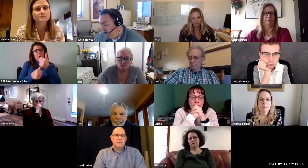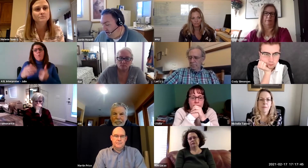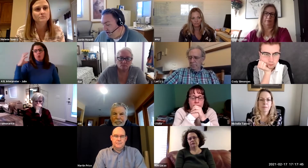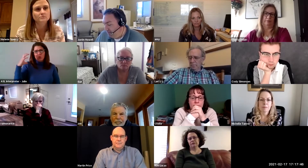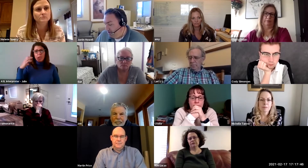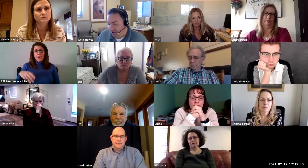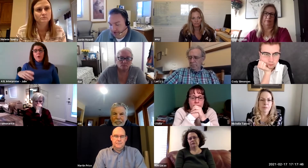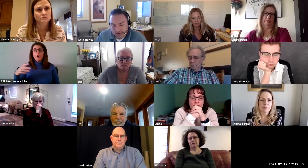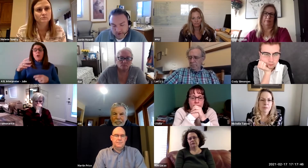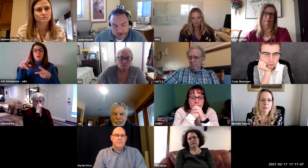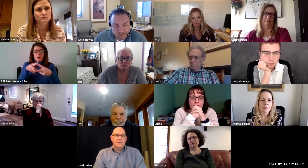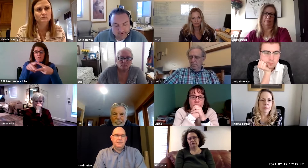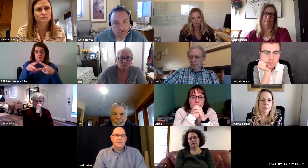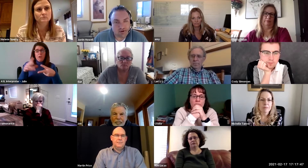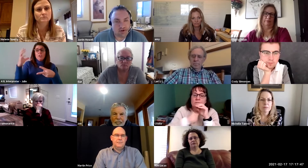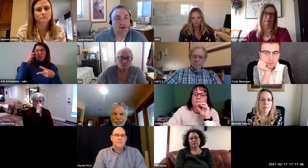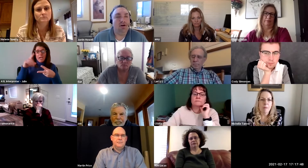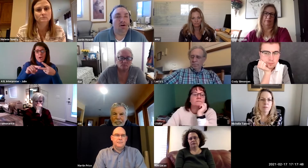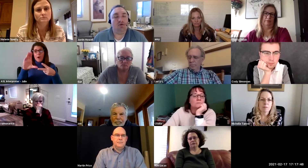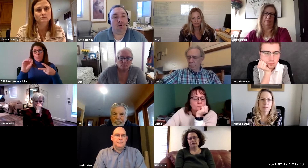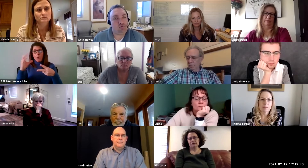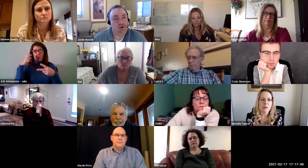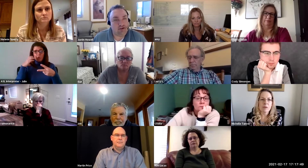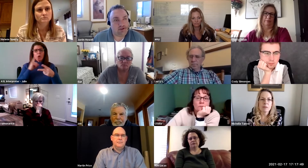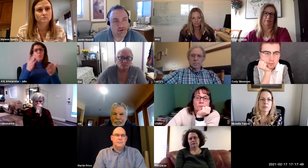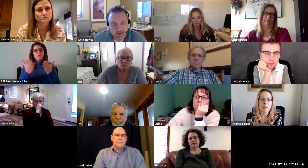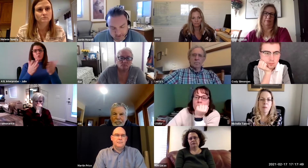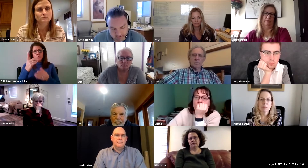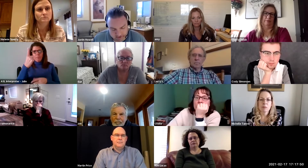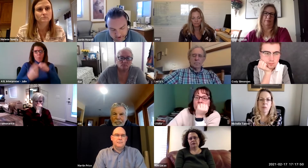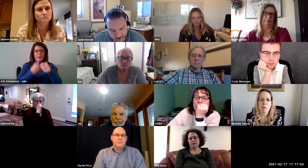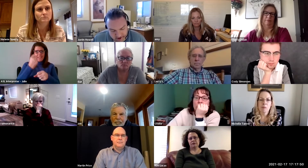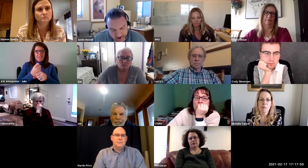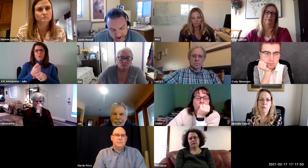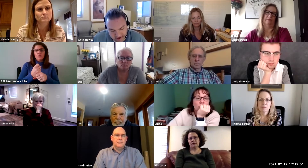The chair and co-chair serve for a one-year term.